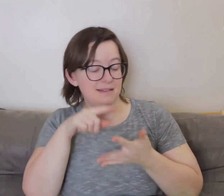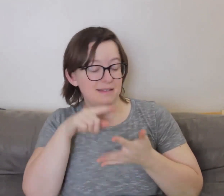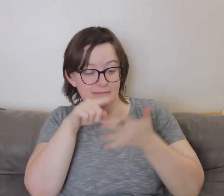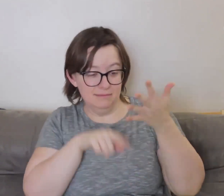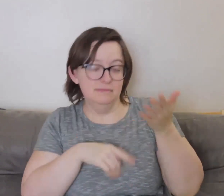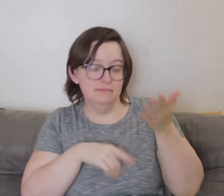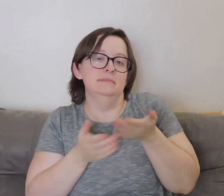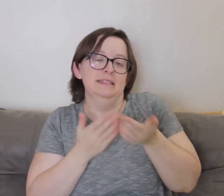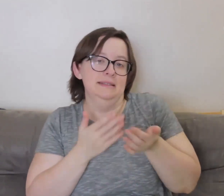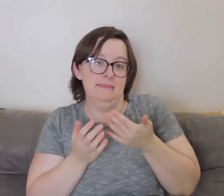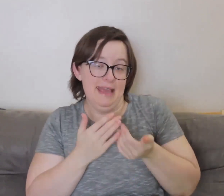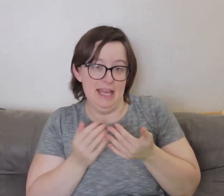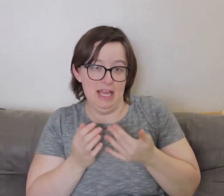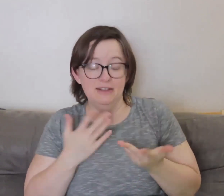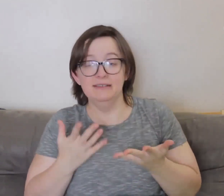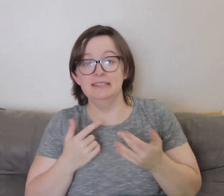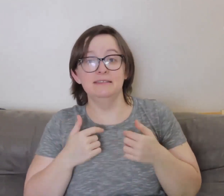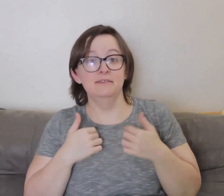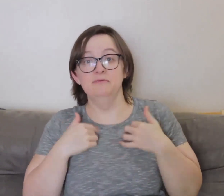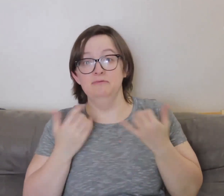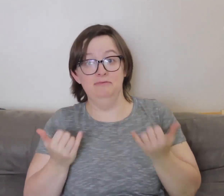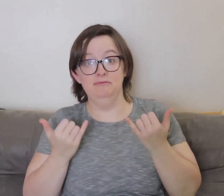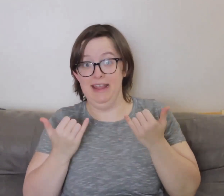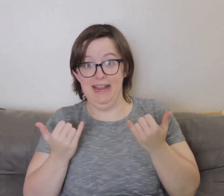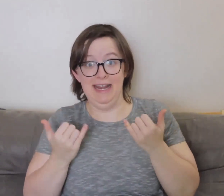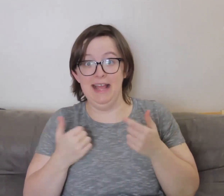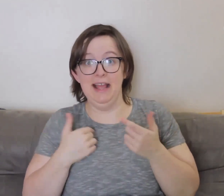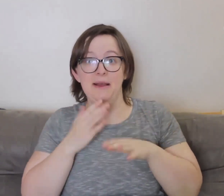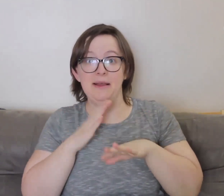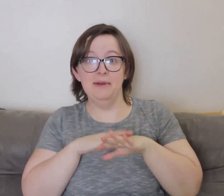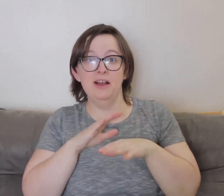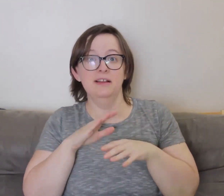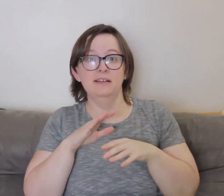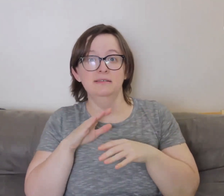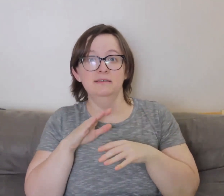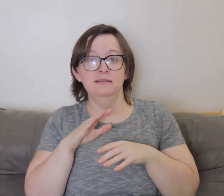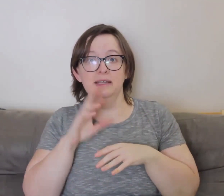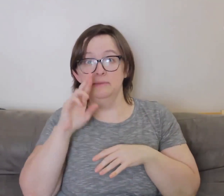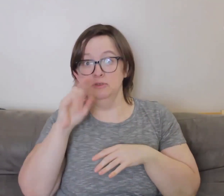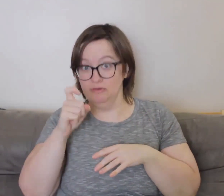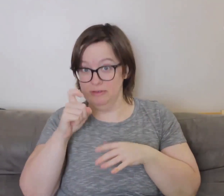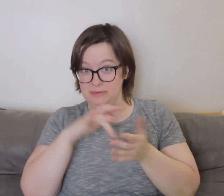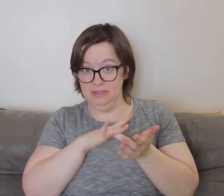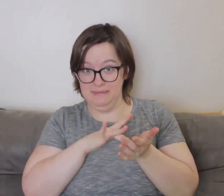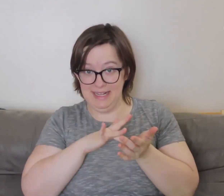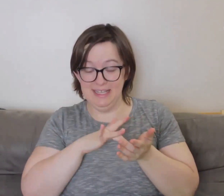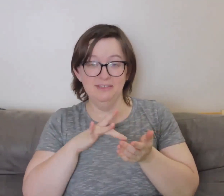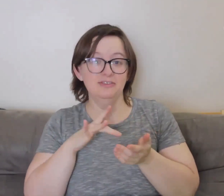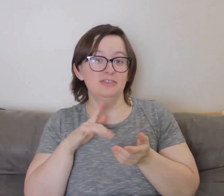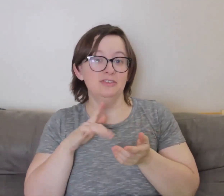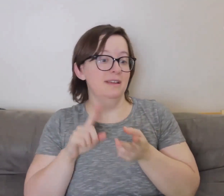I was drinking water, I was taking my medicine, but you can do all these things, but it didn't really make a difference.